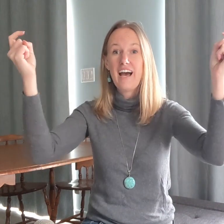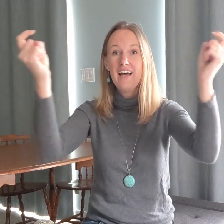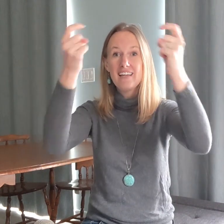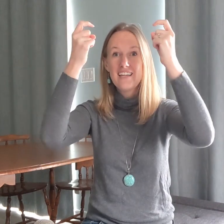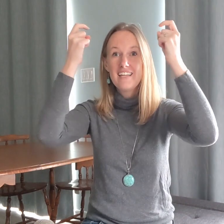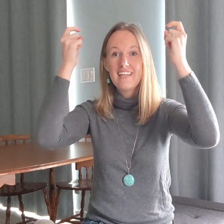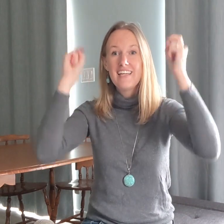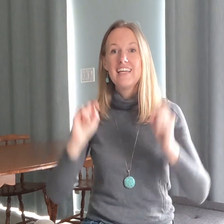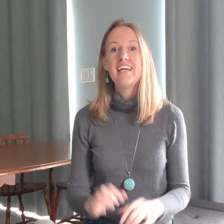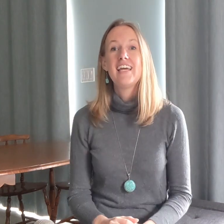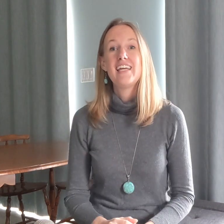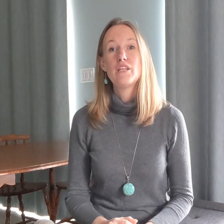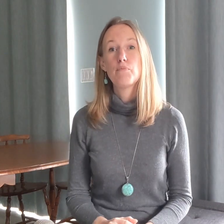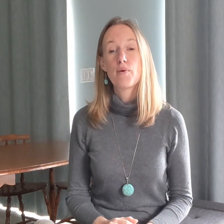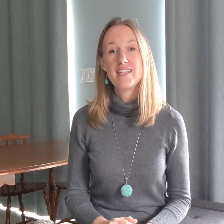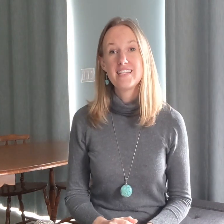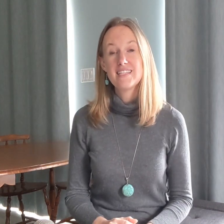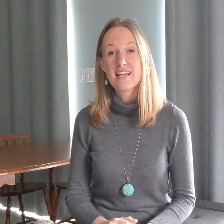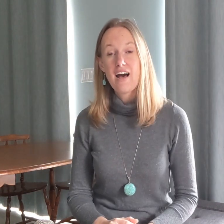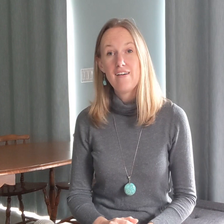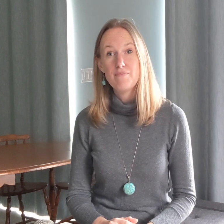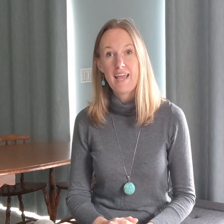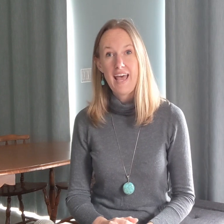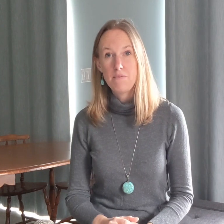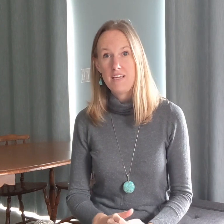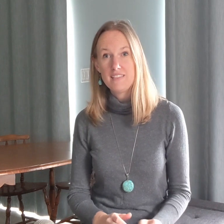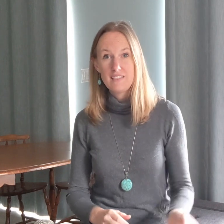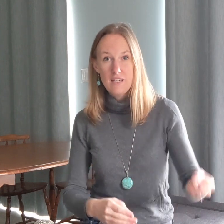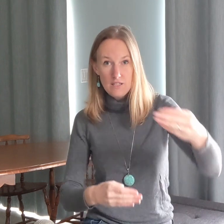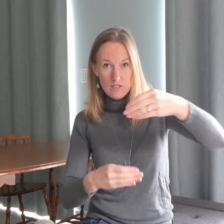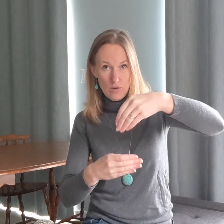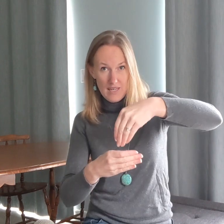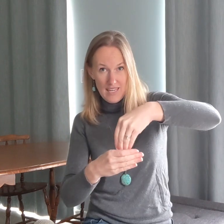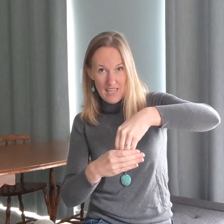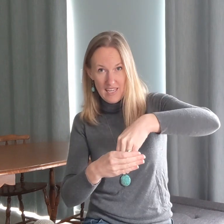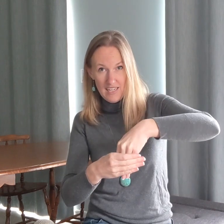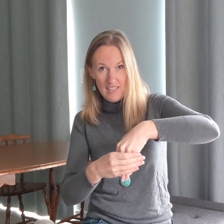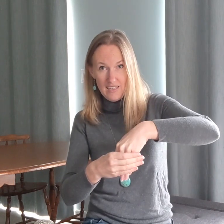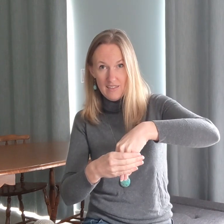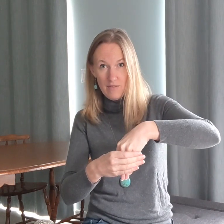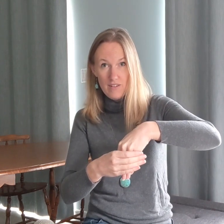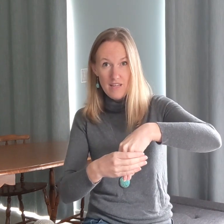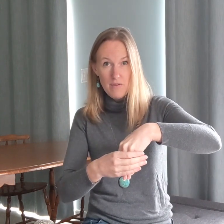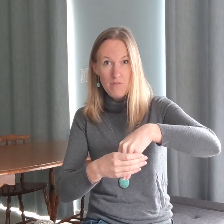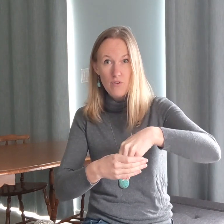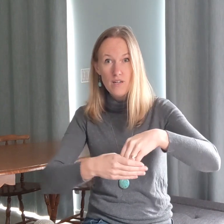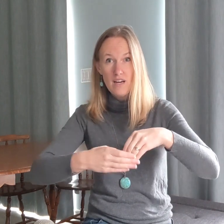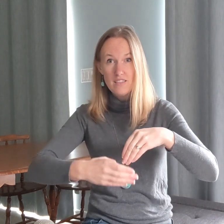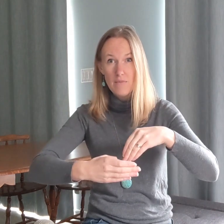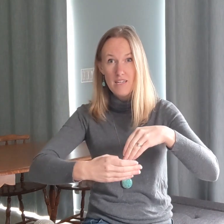in the presence of my enemies. So in we've done that one before non-dominant